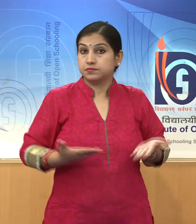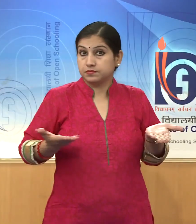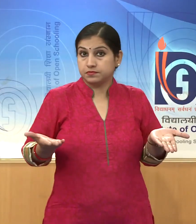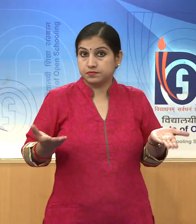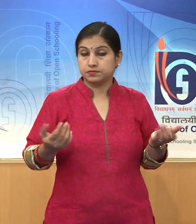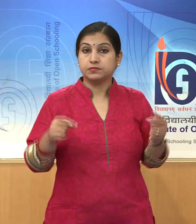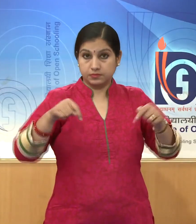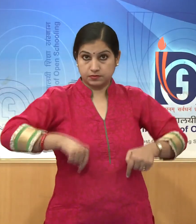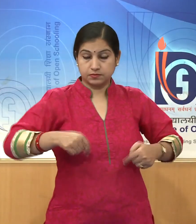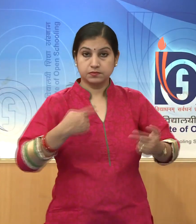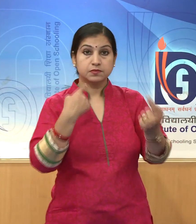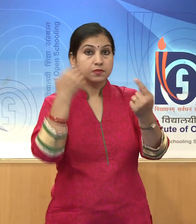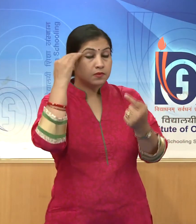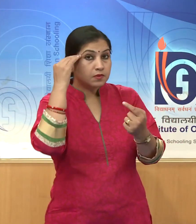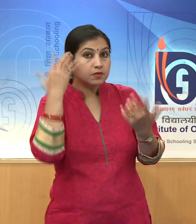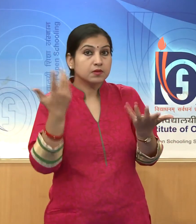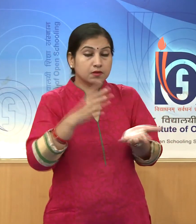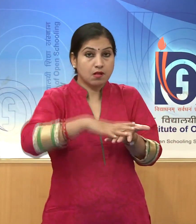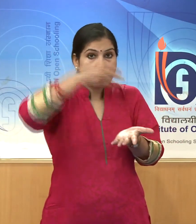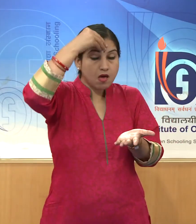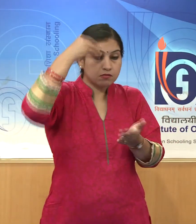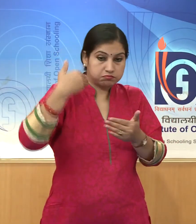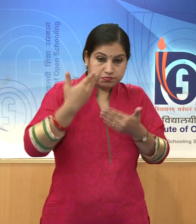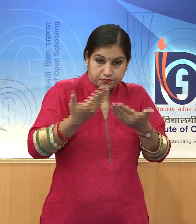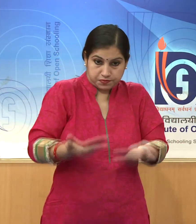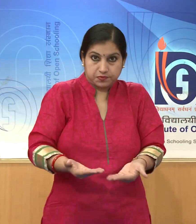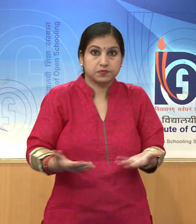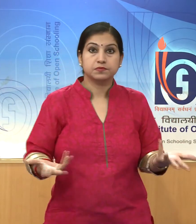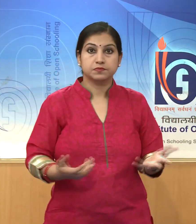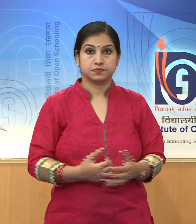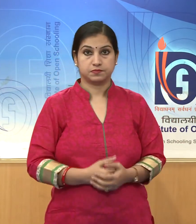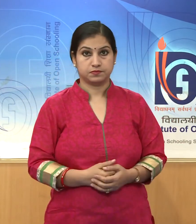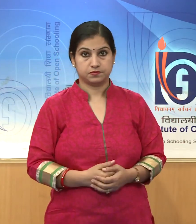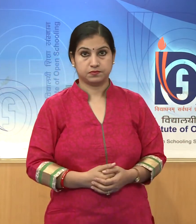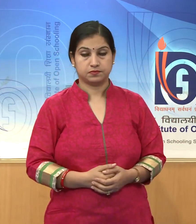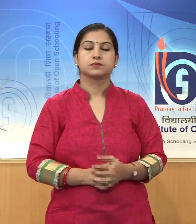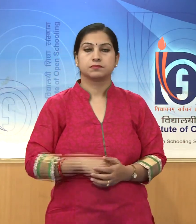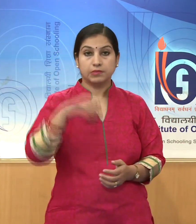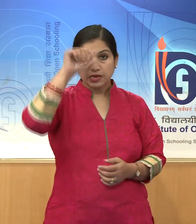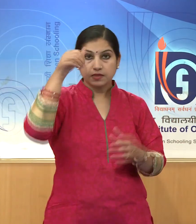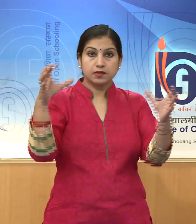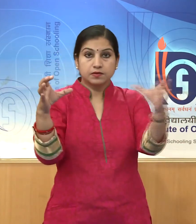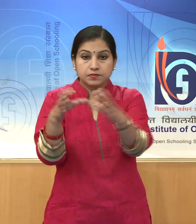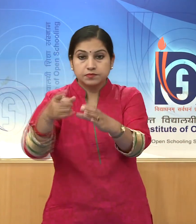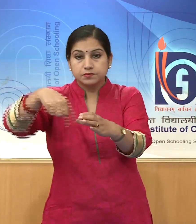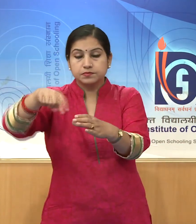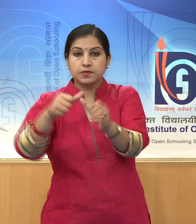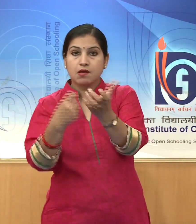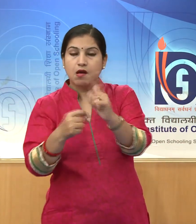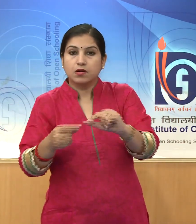So, let us know what we have learnt so far from this lesson. Indian contemporary art,